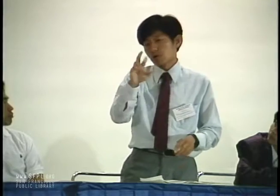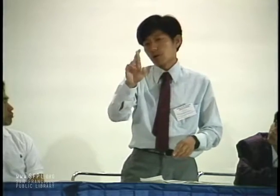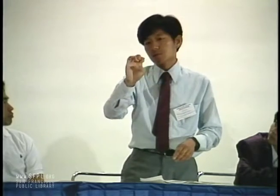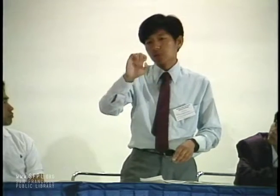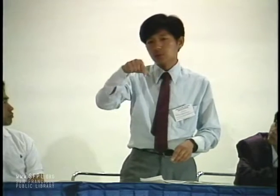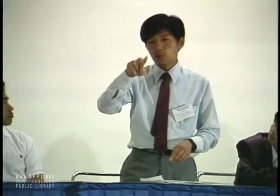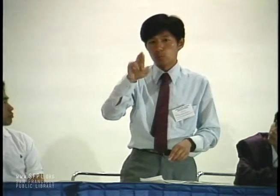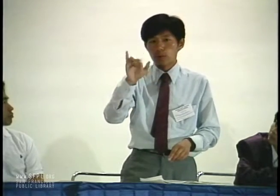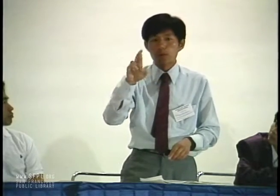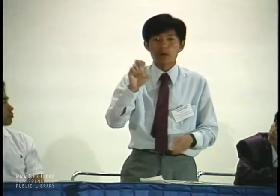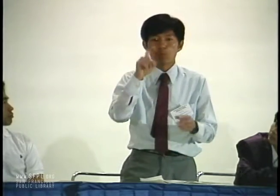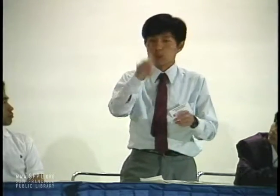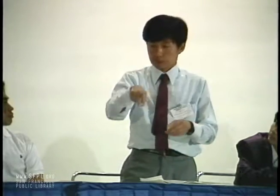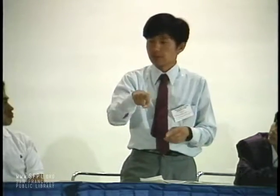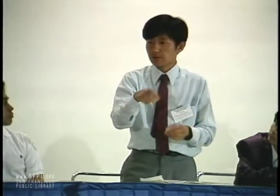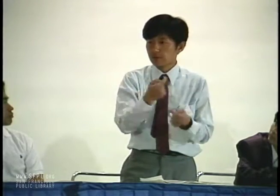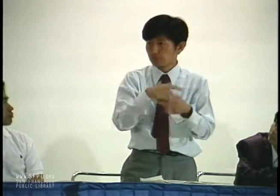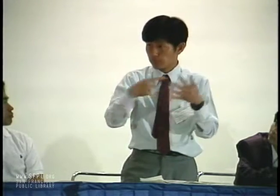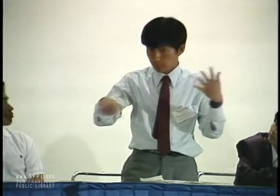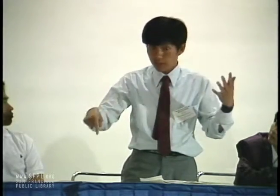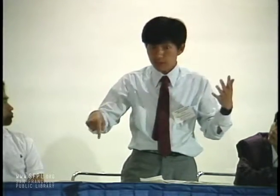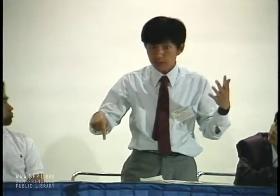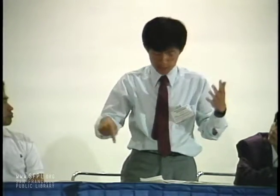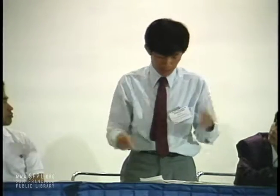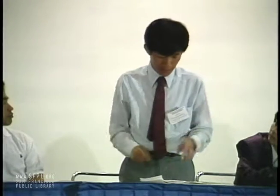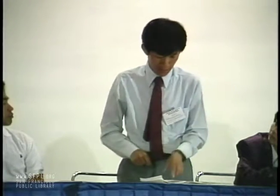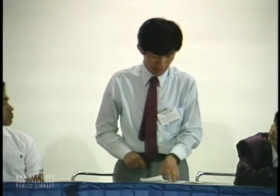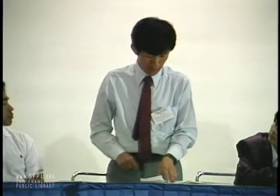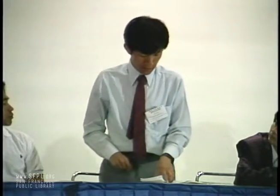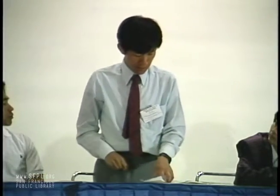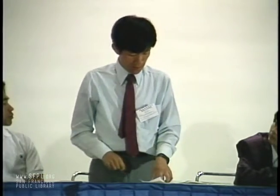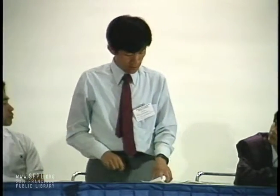You need to know what deaf people require.